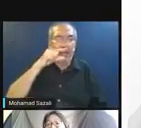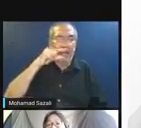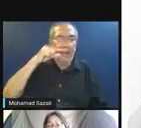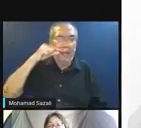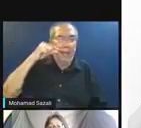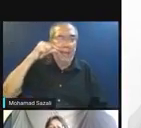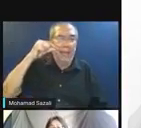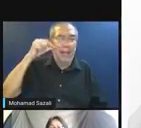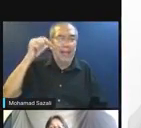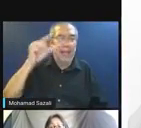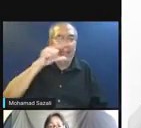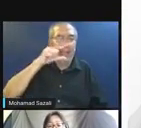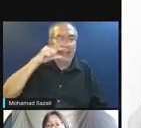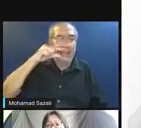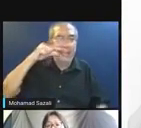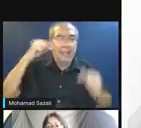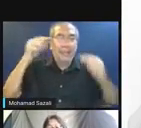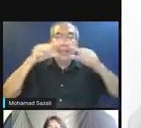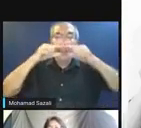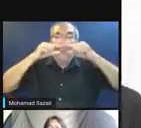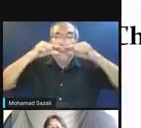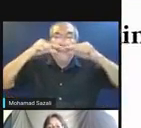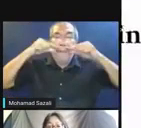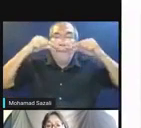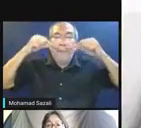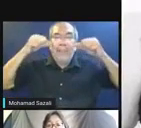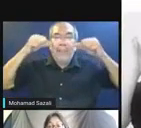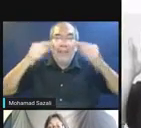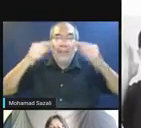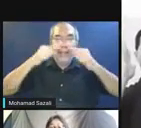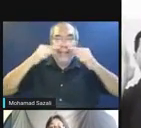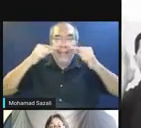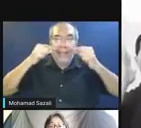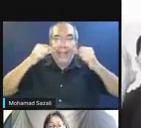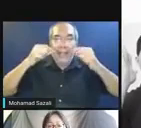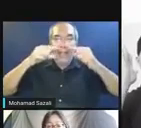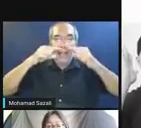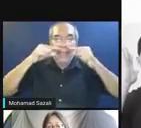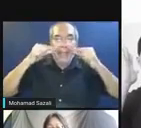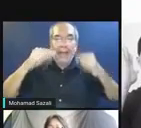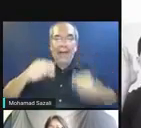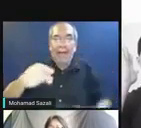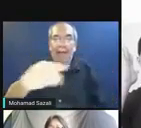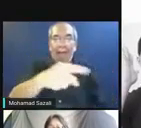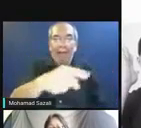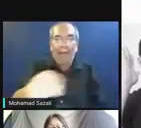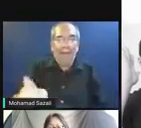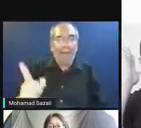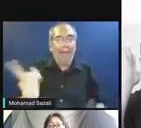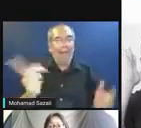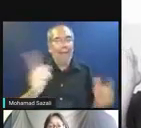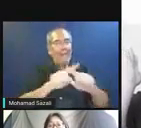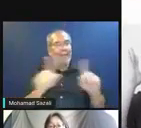India, the sign for male is actually the thick mustache.